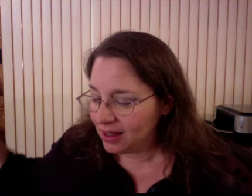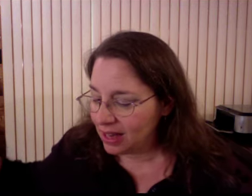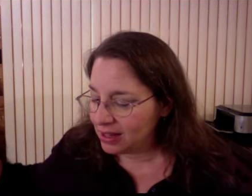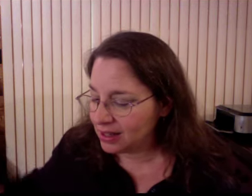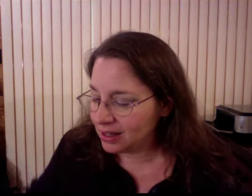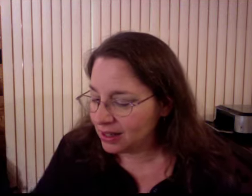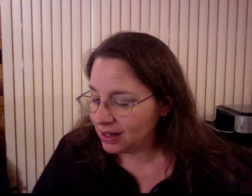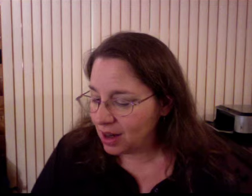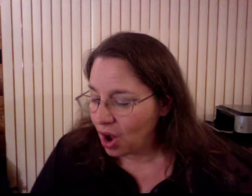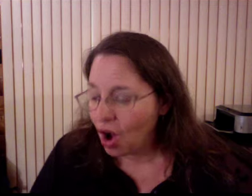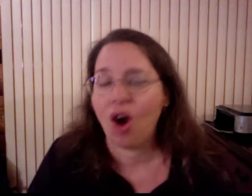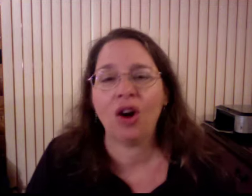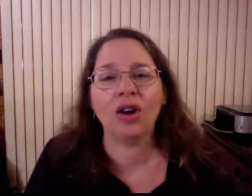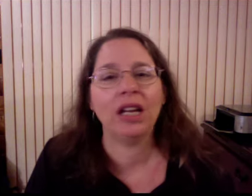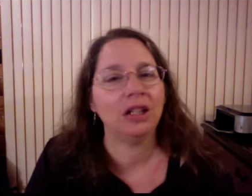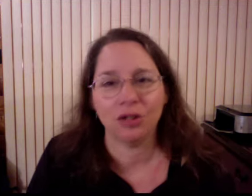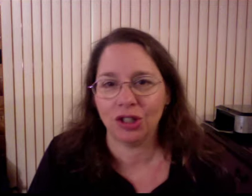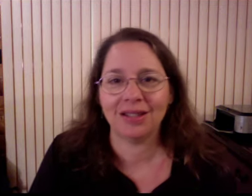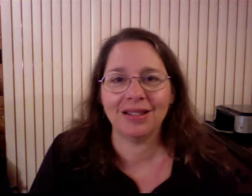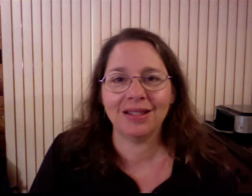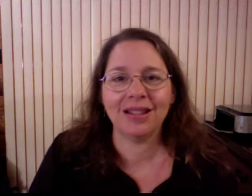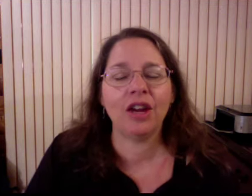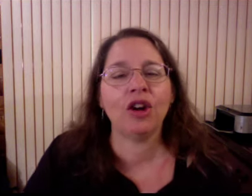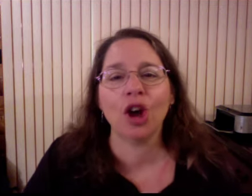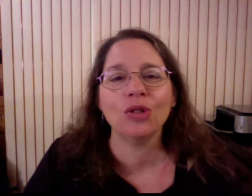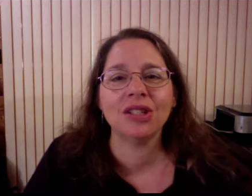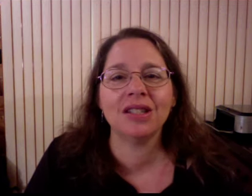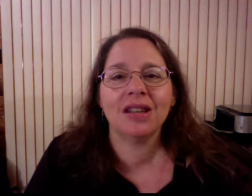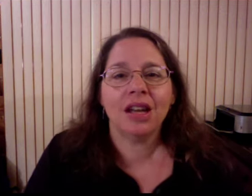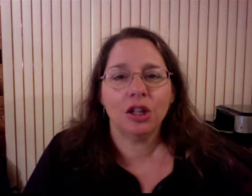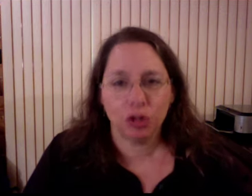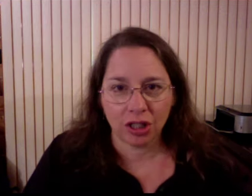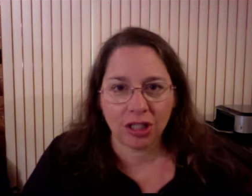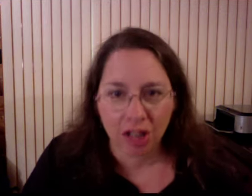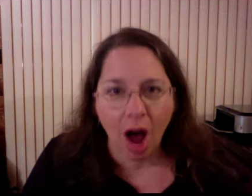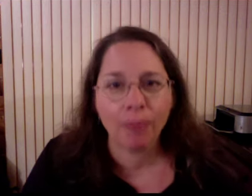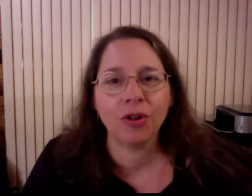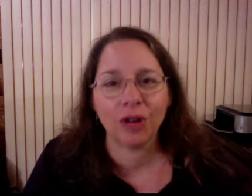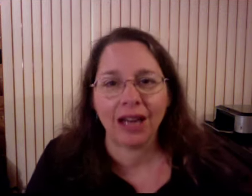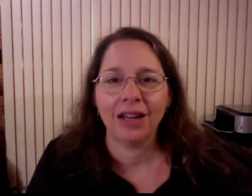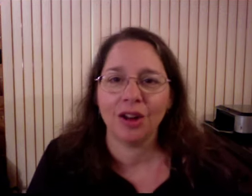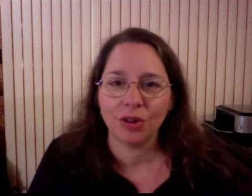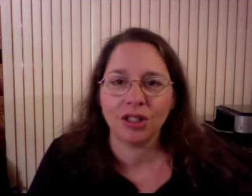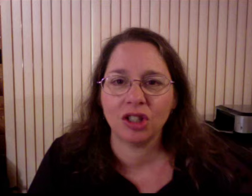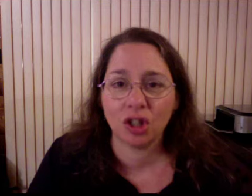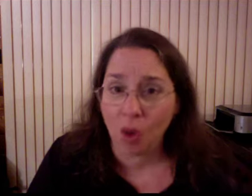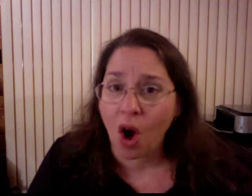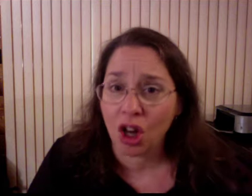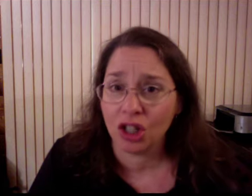These are illusions. They're ghosts. You should stop creating ghosts to haunt